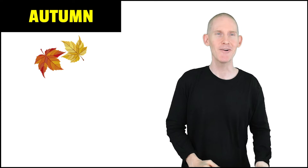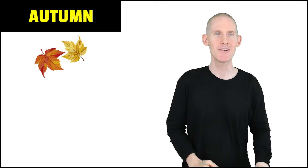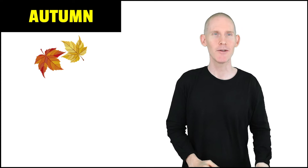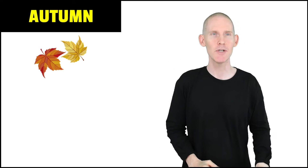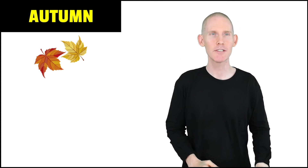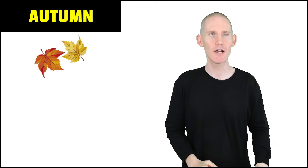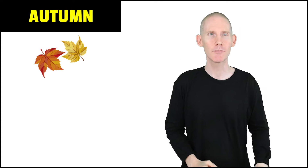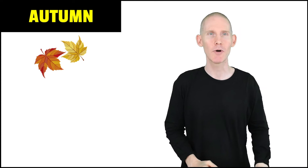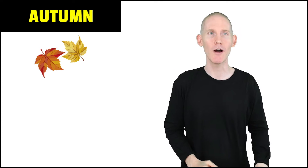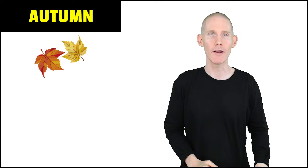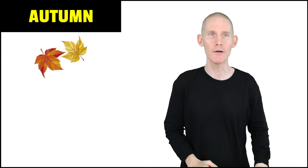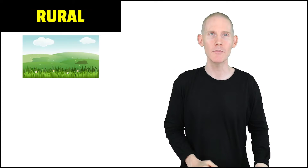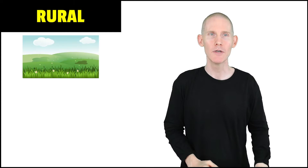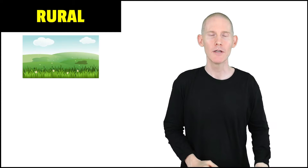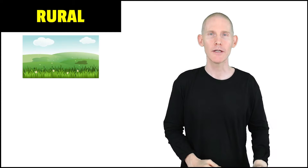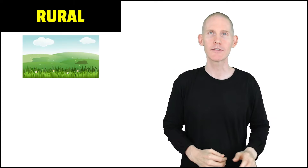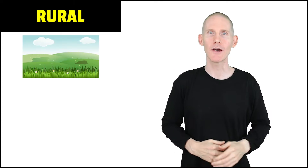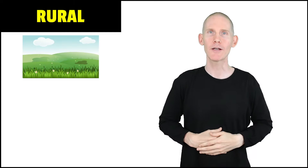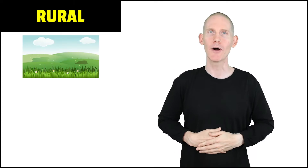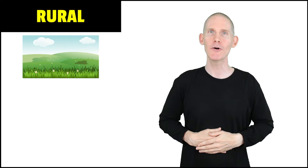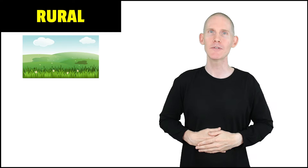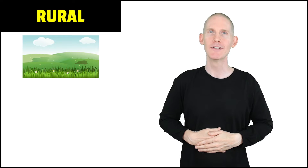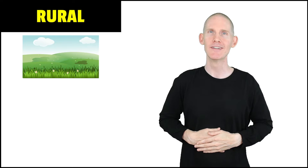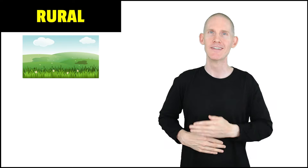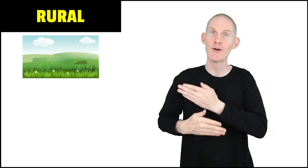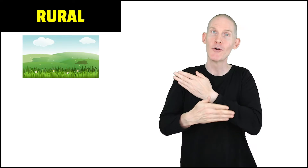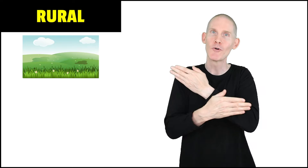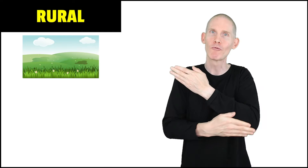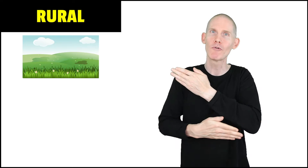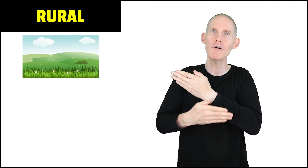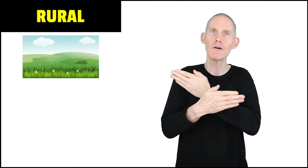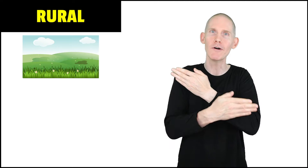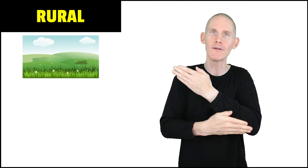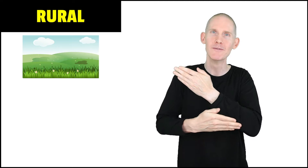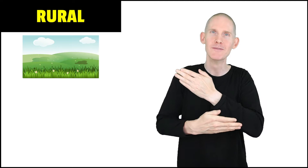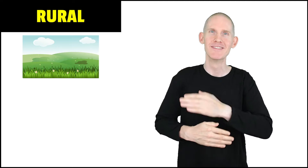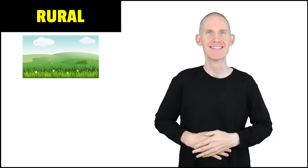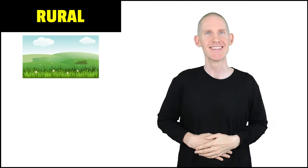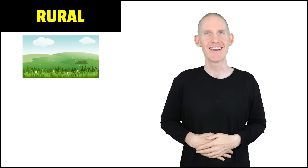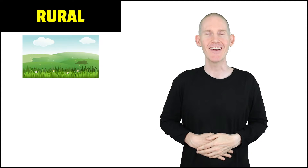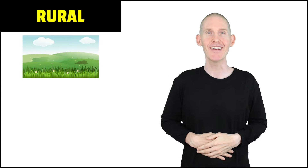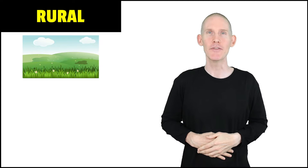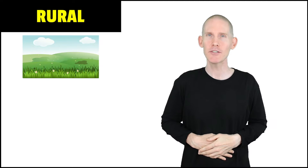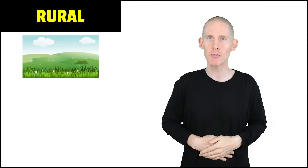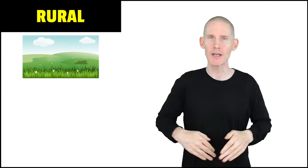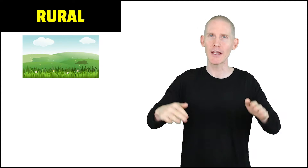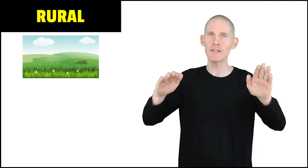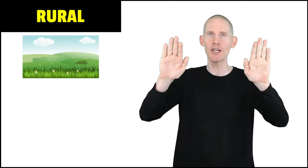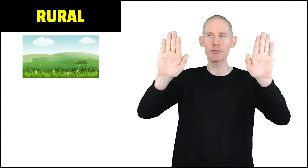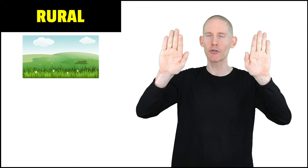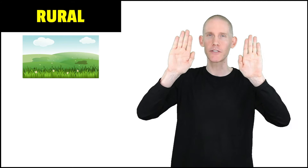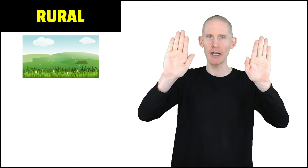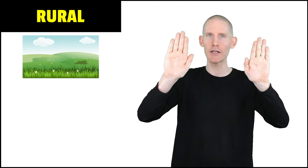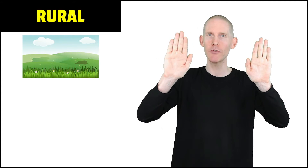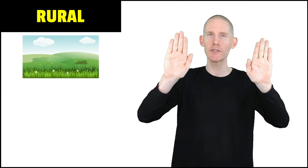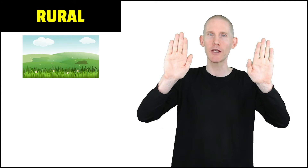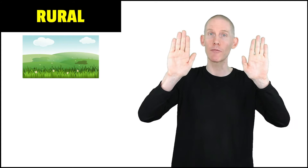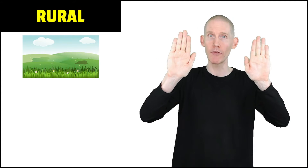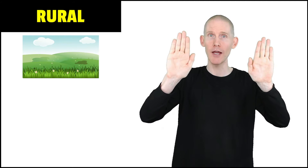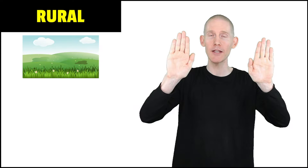Okay, we just talked about autumn. Let's talk about rural. All right, on this one, hand shapes are exactly the same, flat